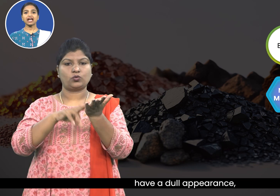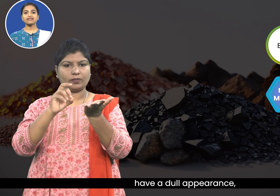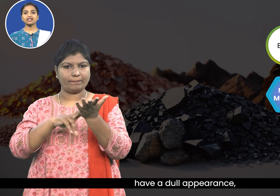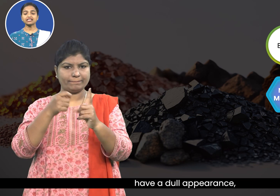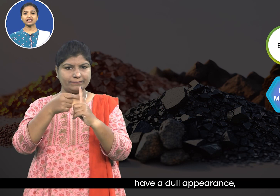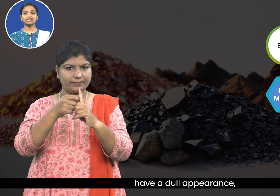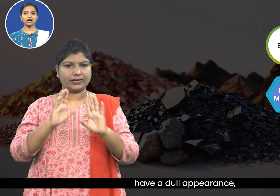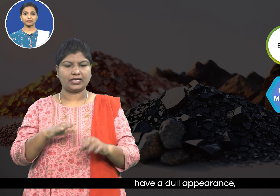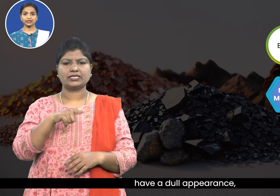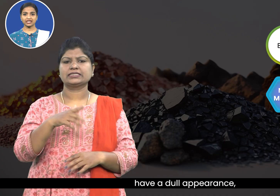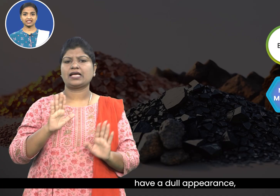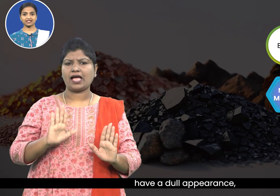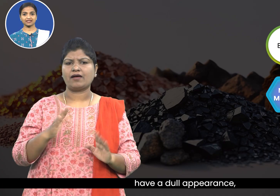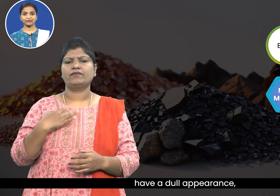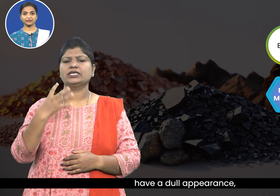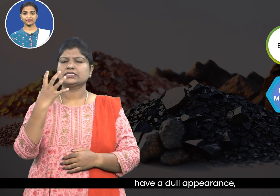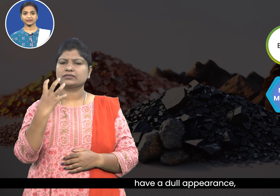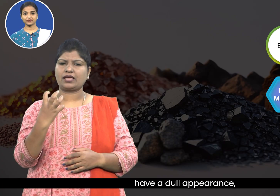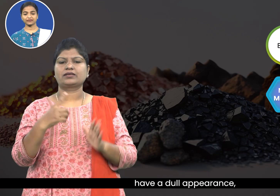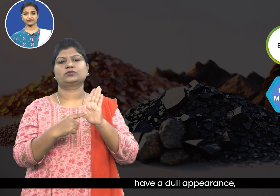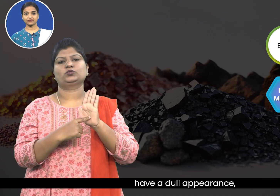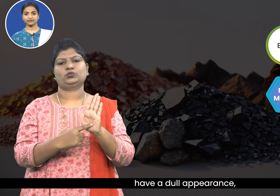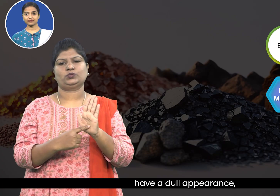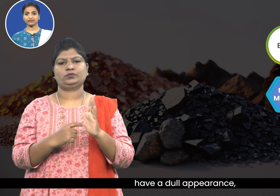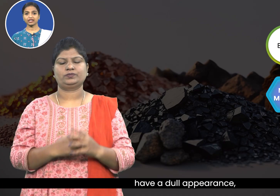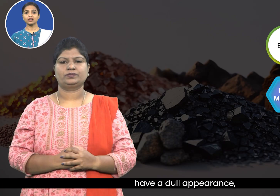Non-metals have a dull appearance.